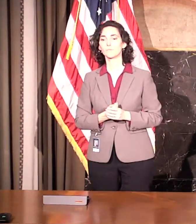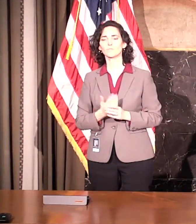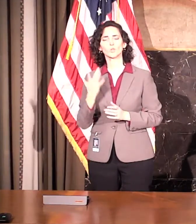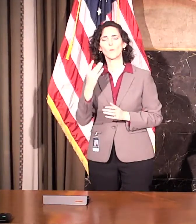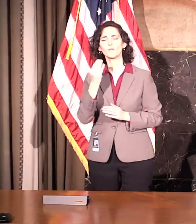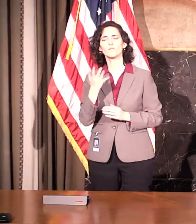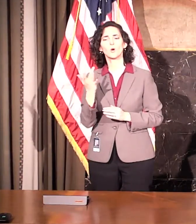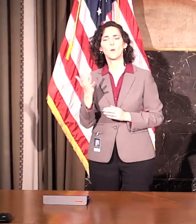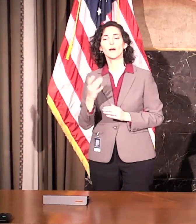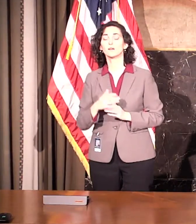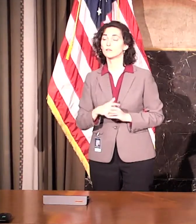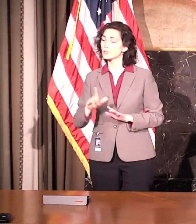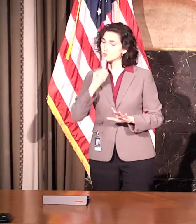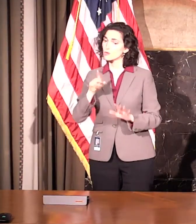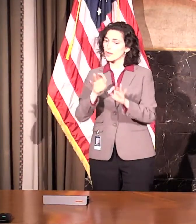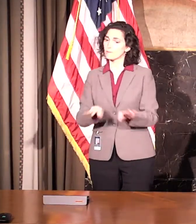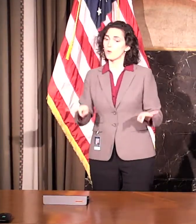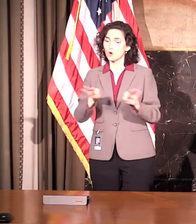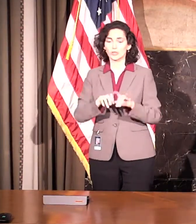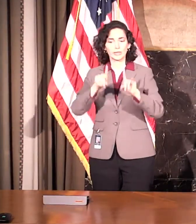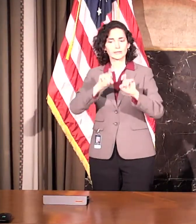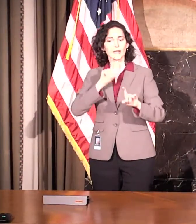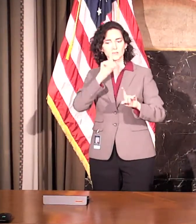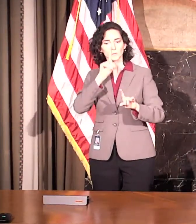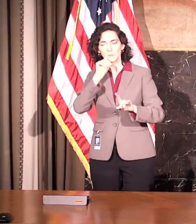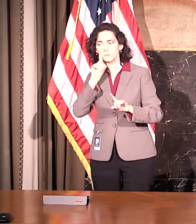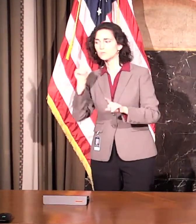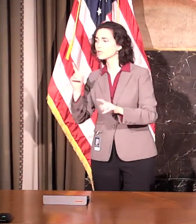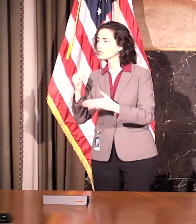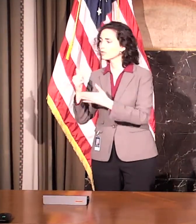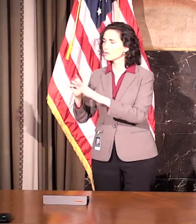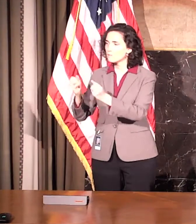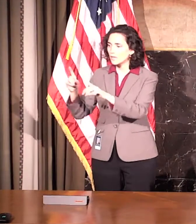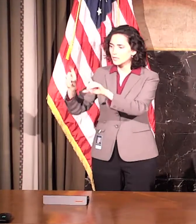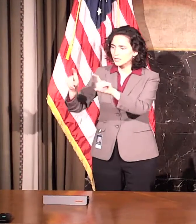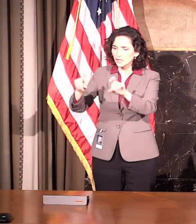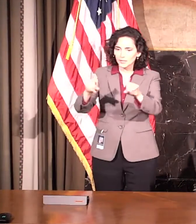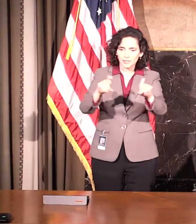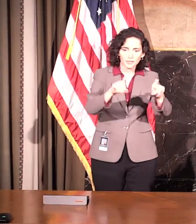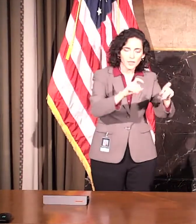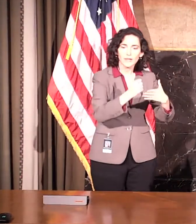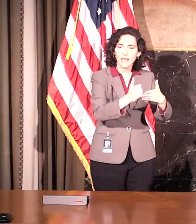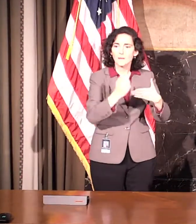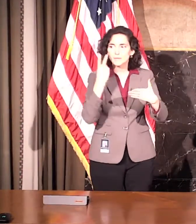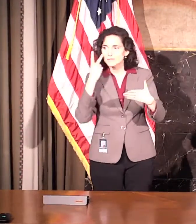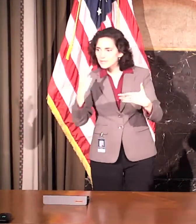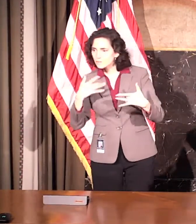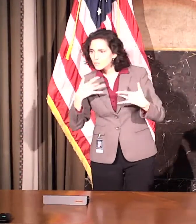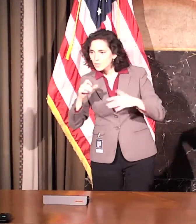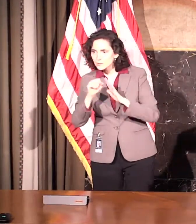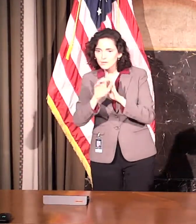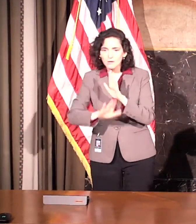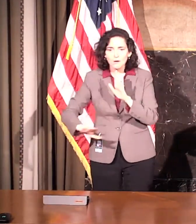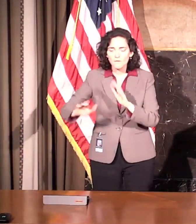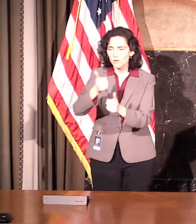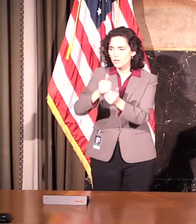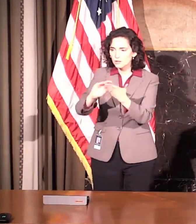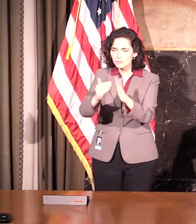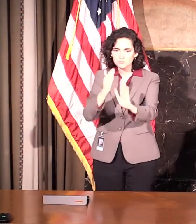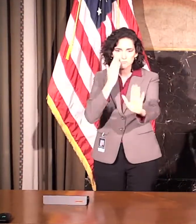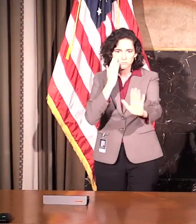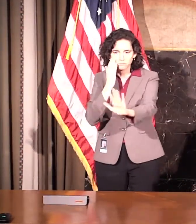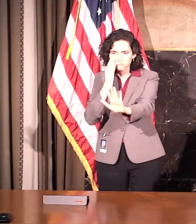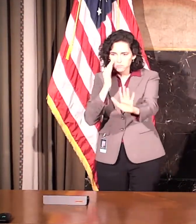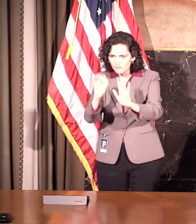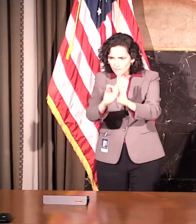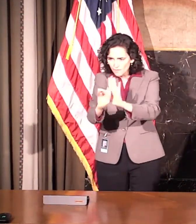the more we test, the better the visibility we have across the state and in every community. But